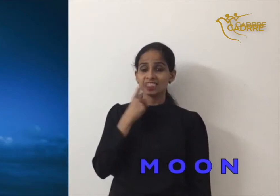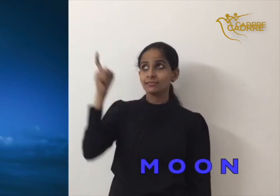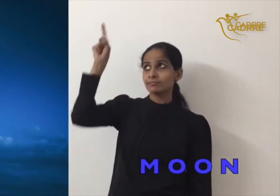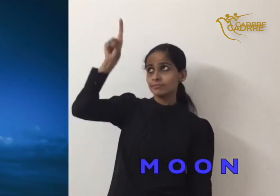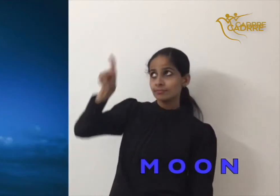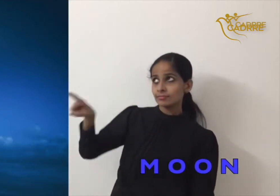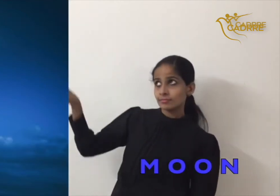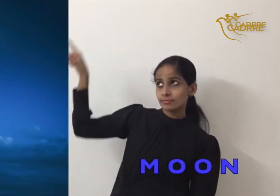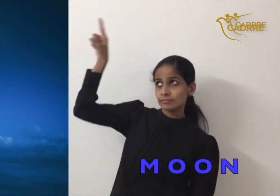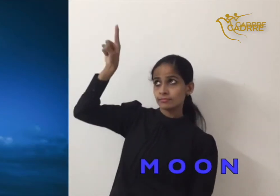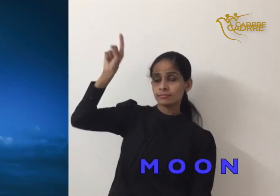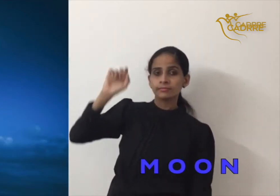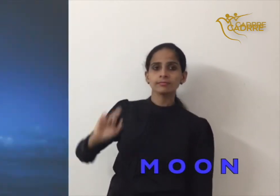moon,